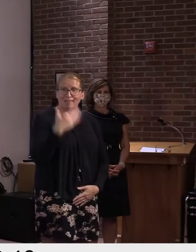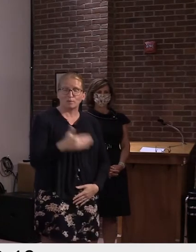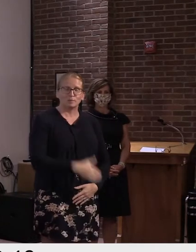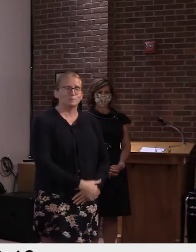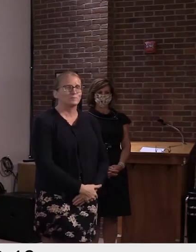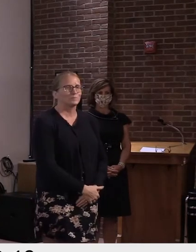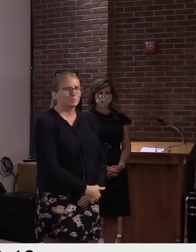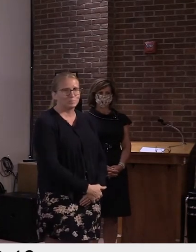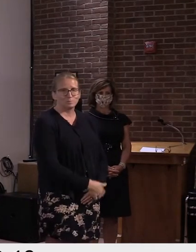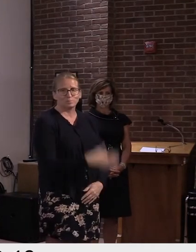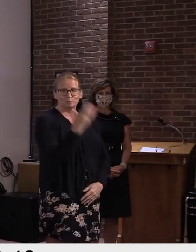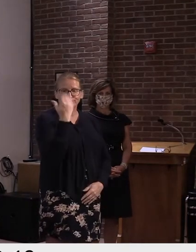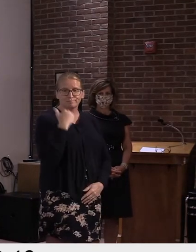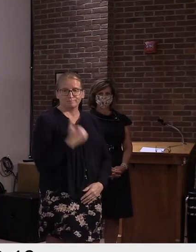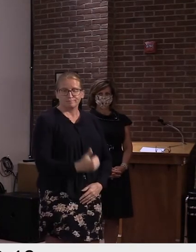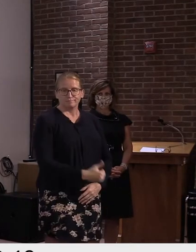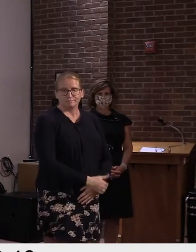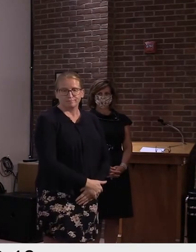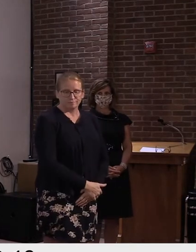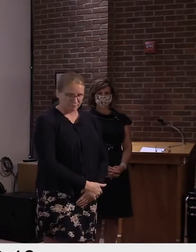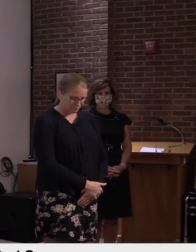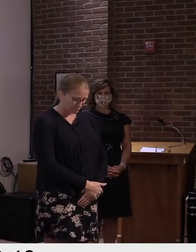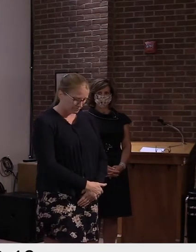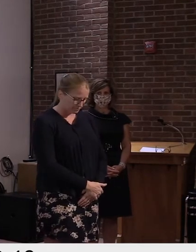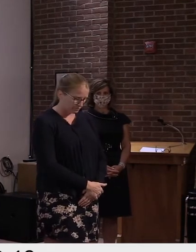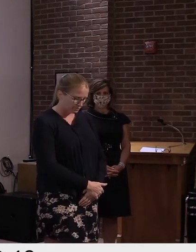Greg, the County Courier.